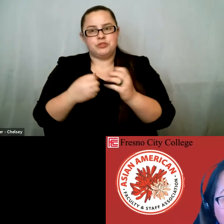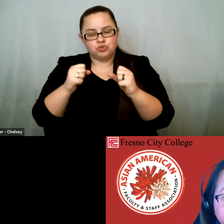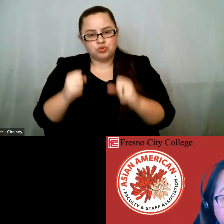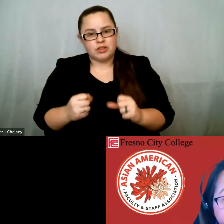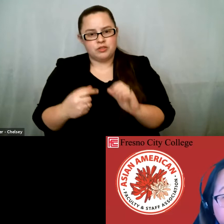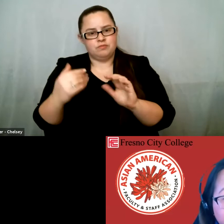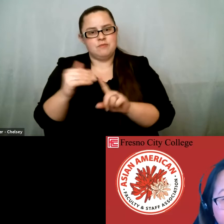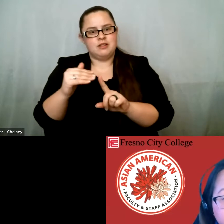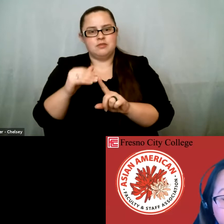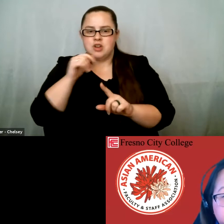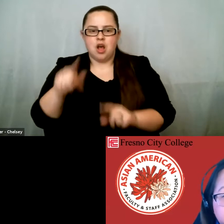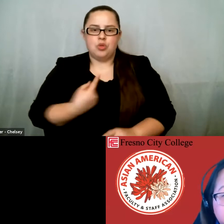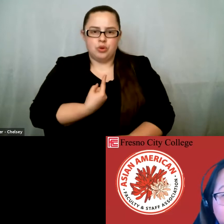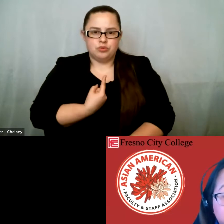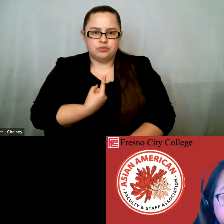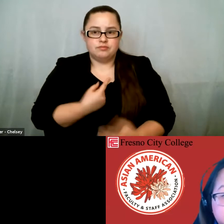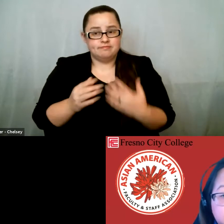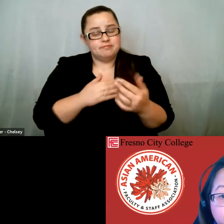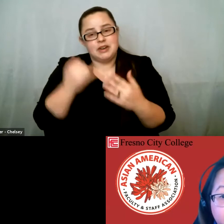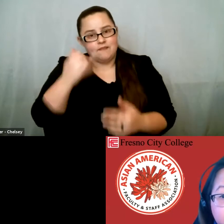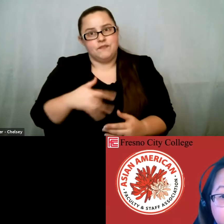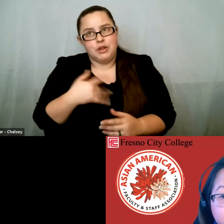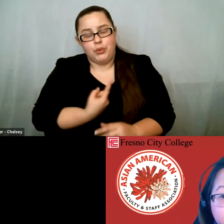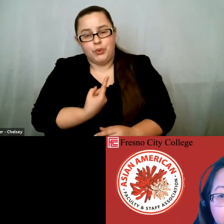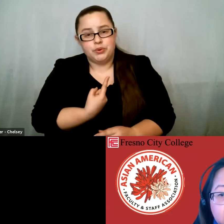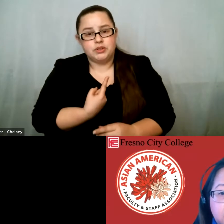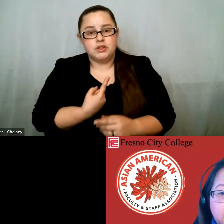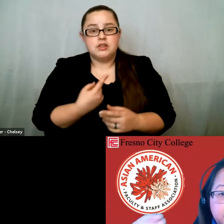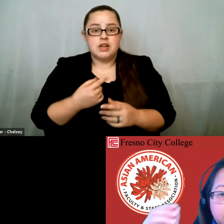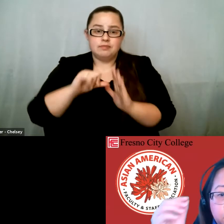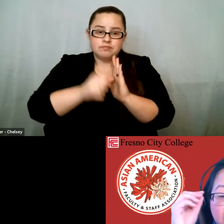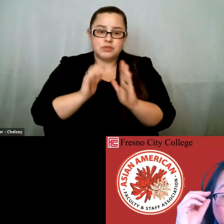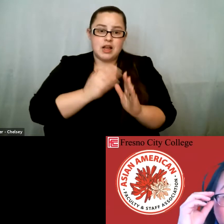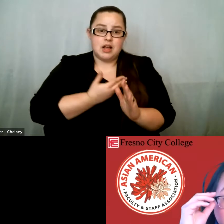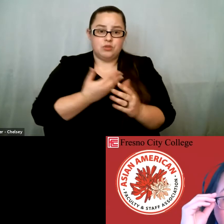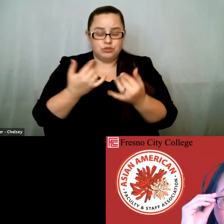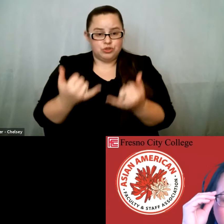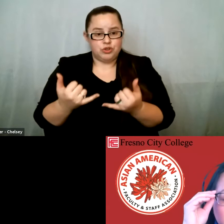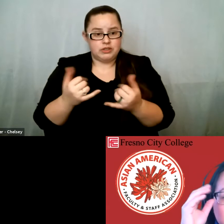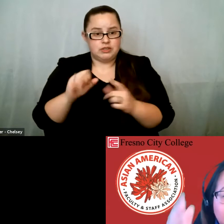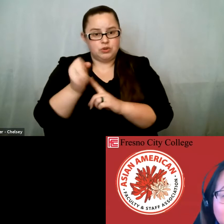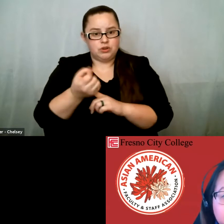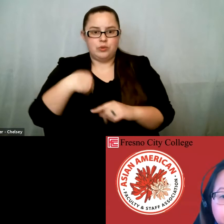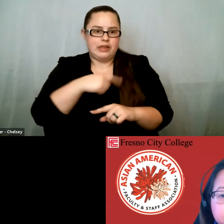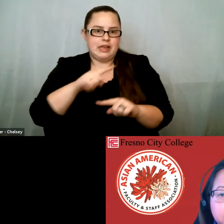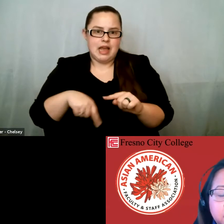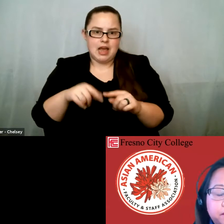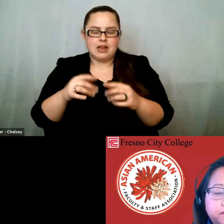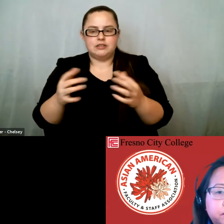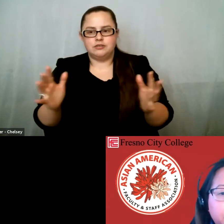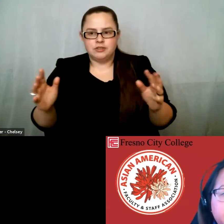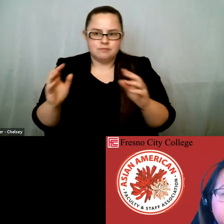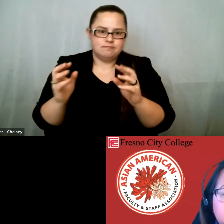Even though at times it may feel like it, especially in our current situation, that we're not able to convene, not able to interact in